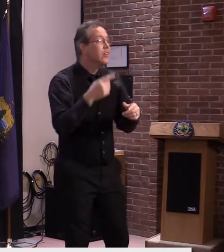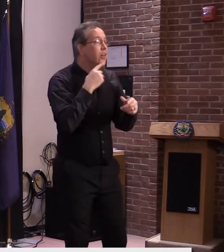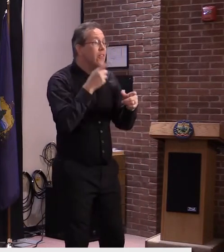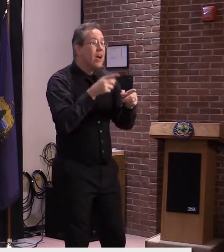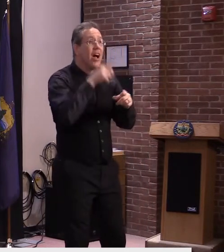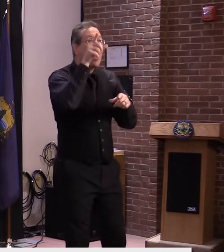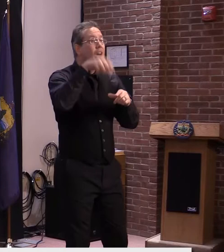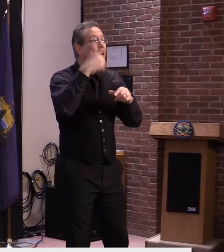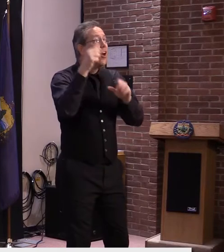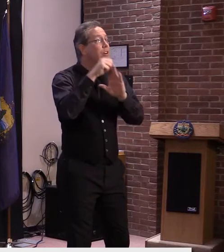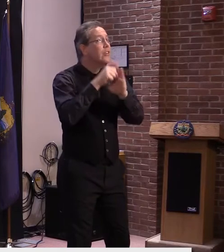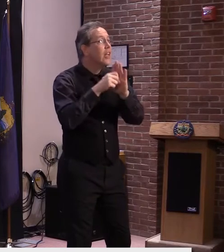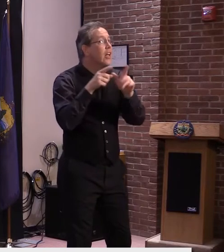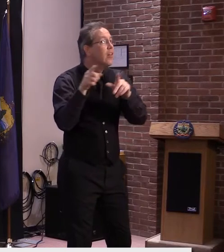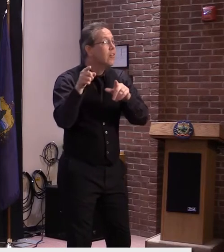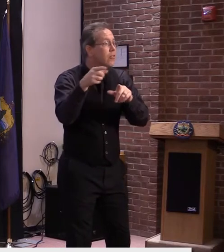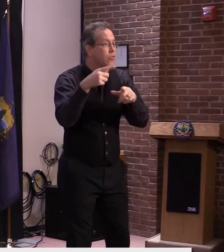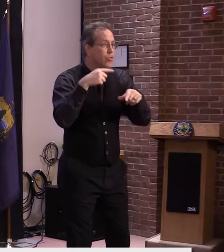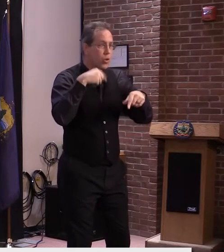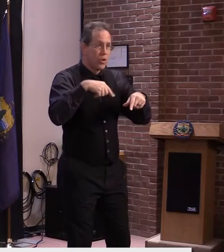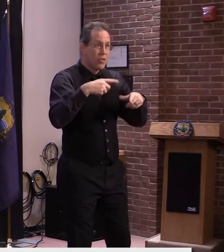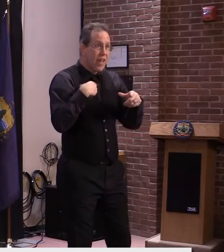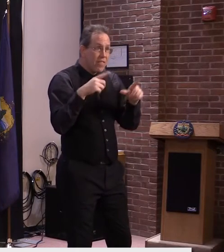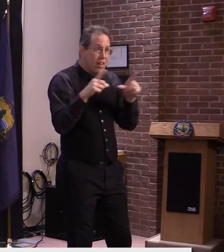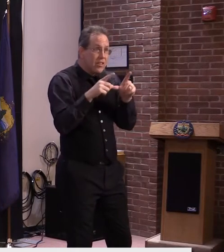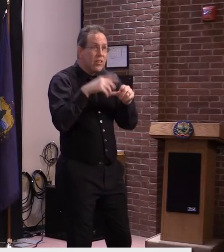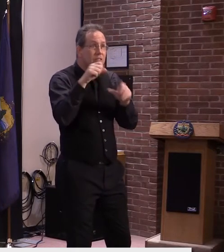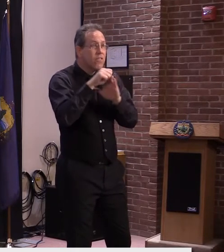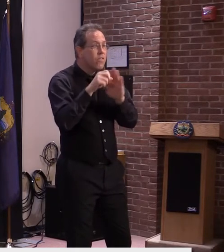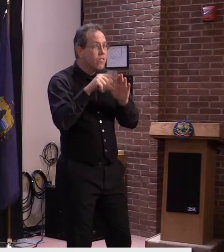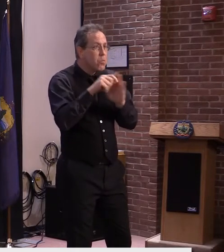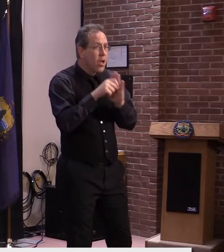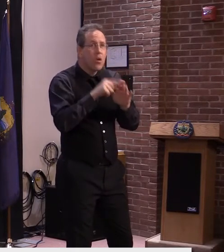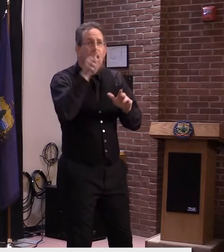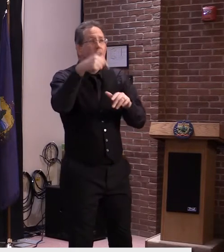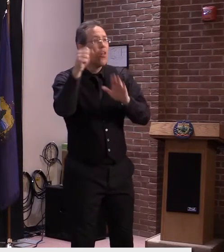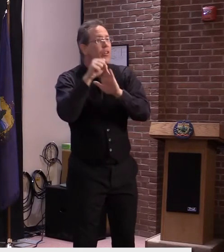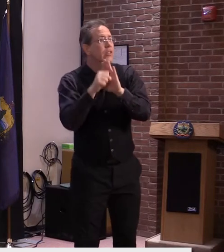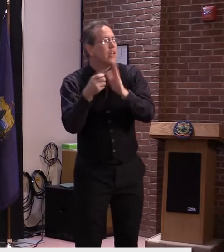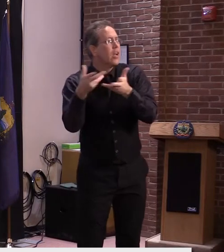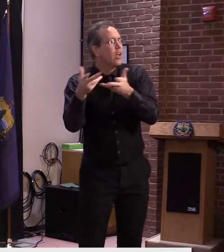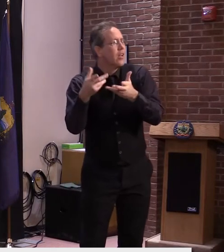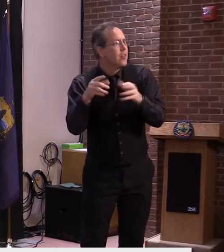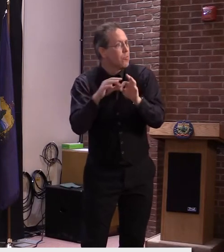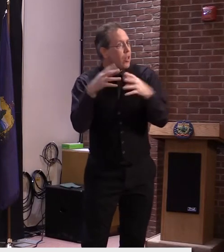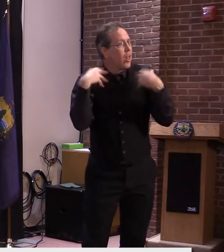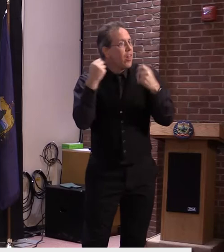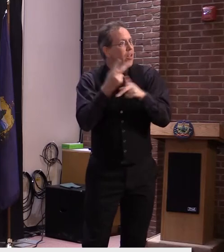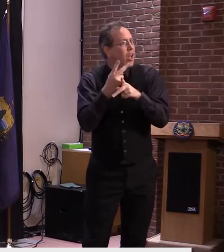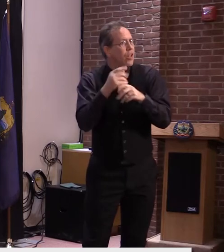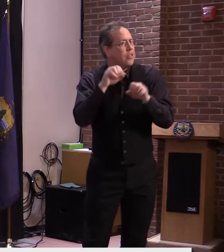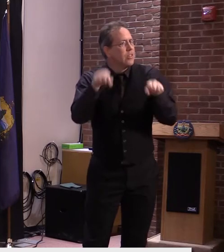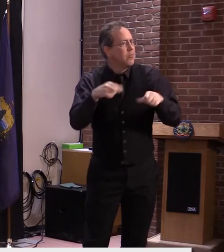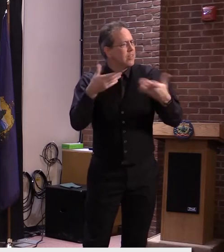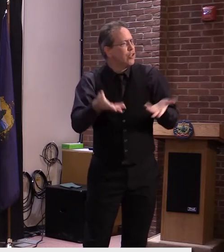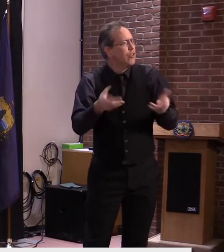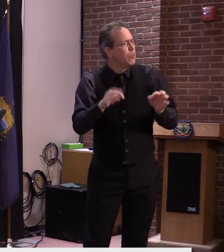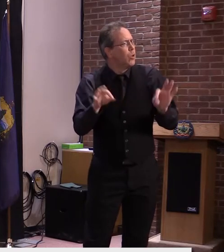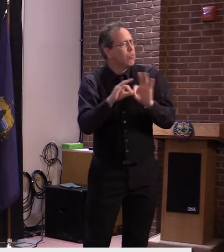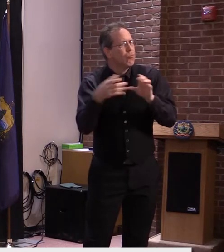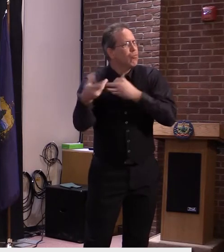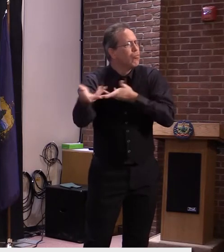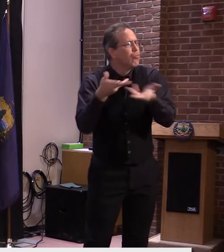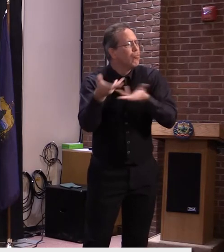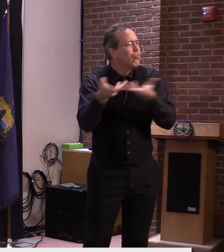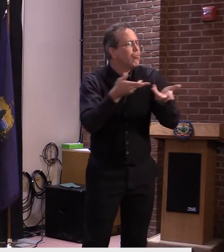but who have license in Vermont, which allows us to expand significantly our healthcare workforce, connect or access